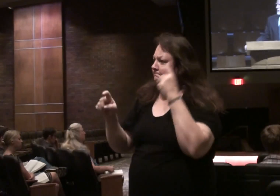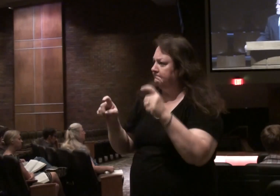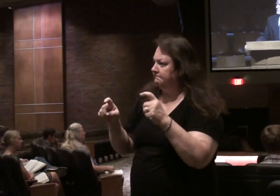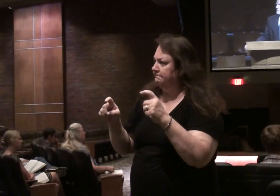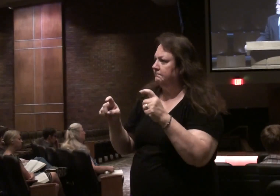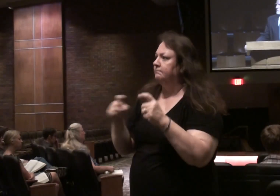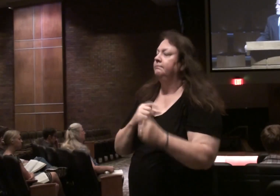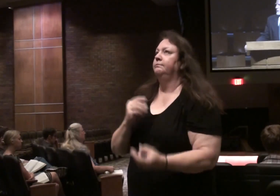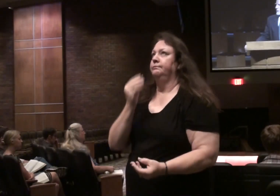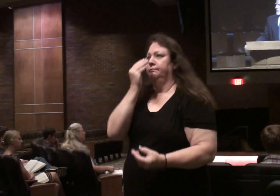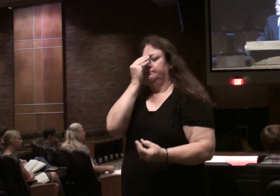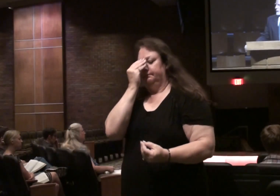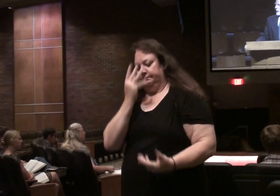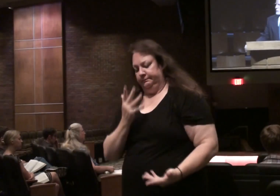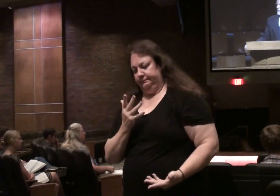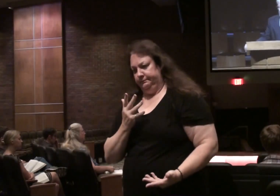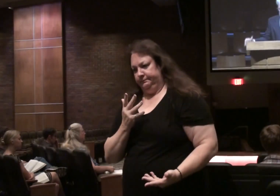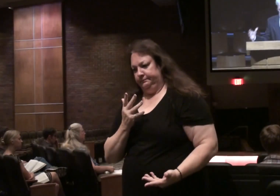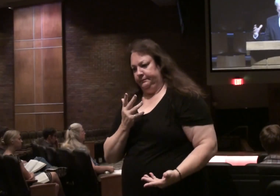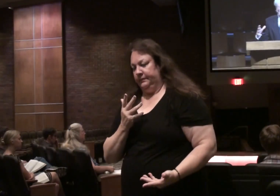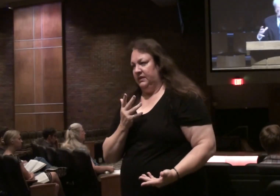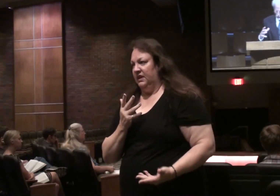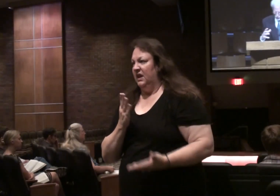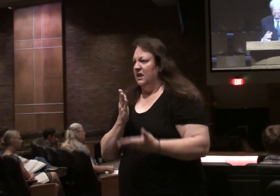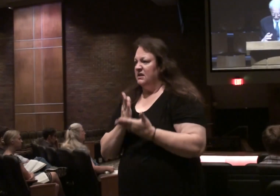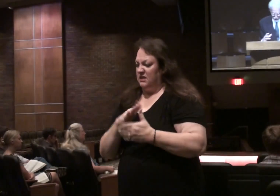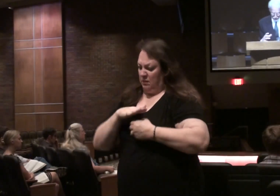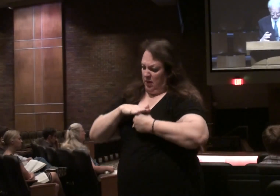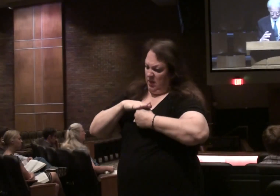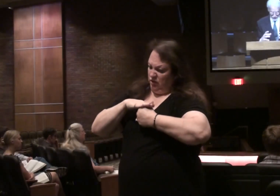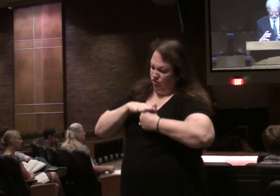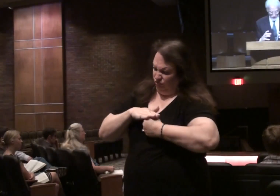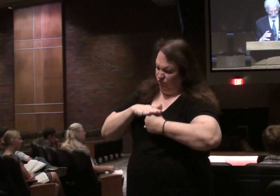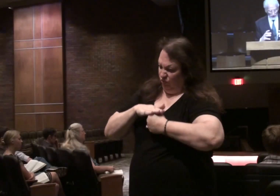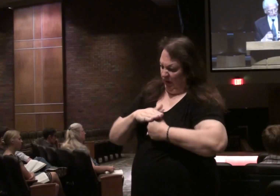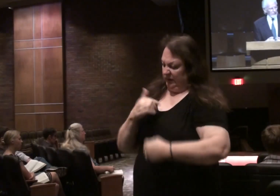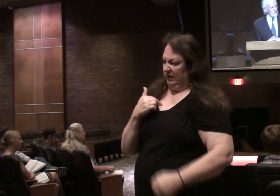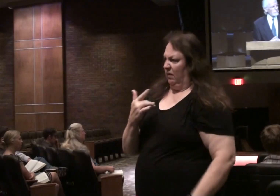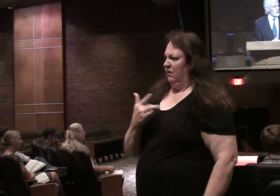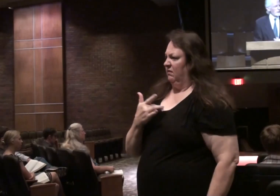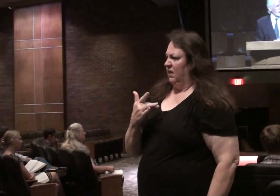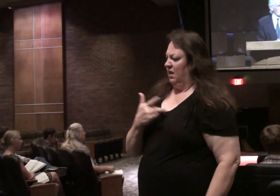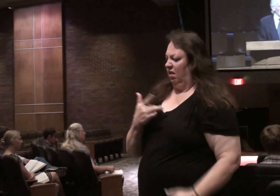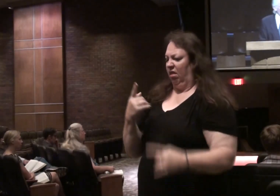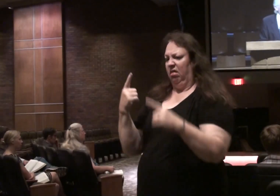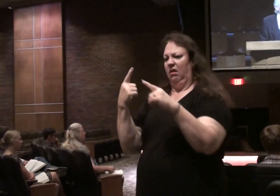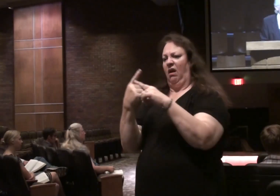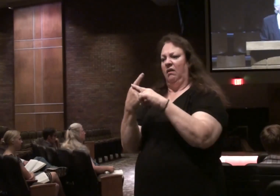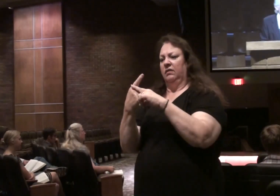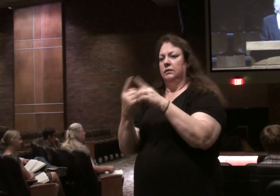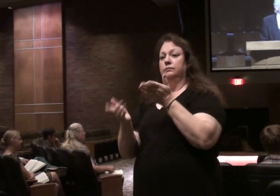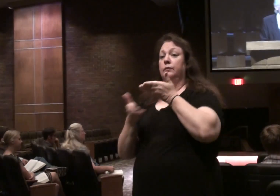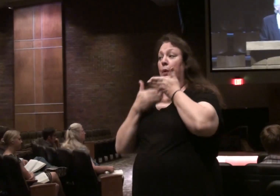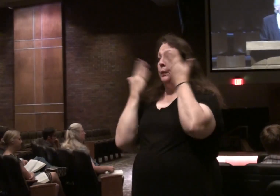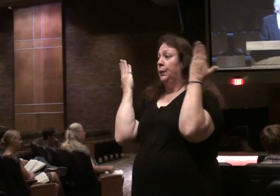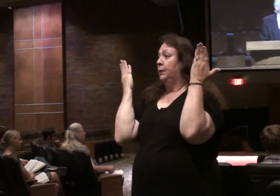submit to it. That'll help take some of the stress and conflict out of our